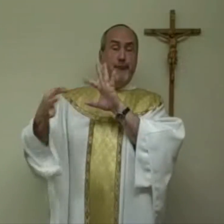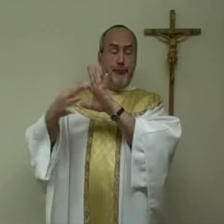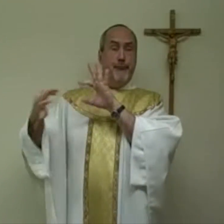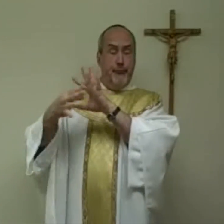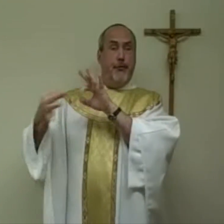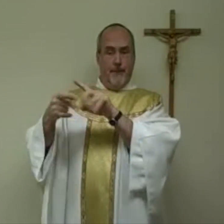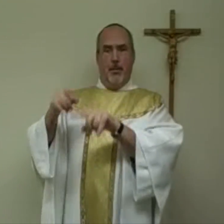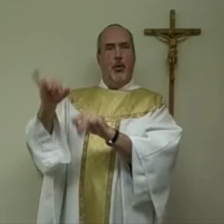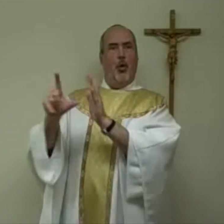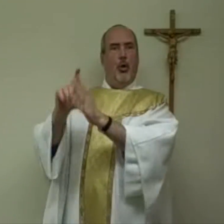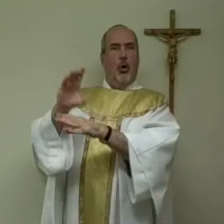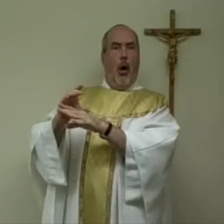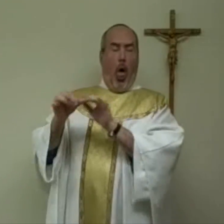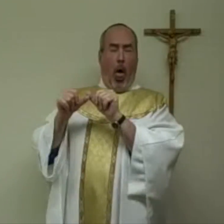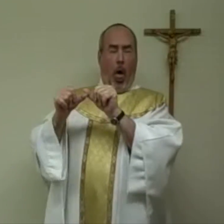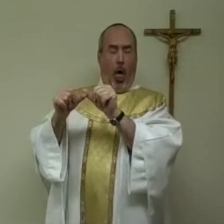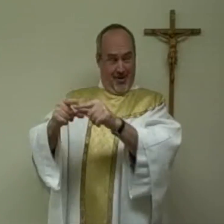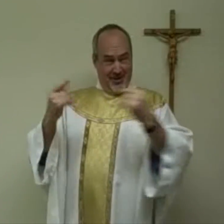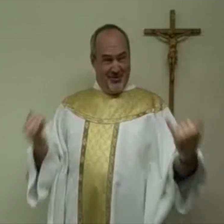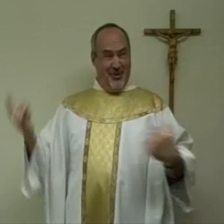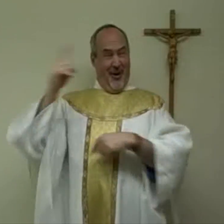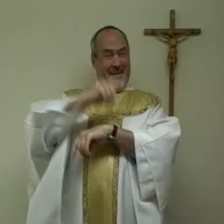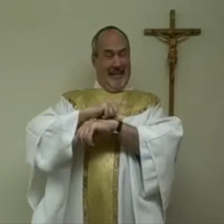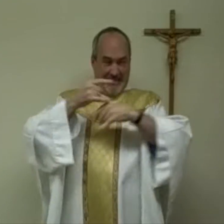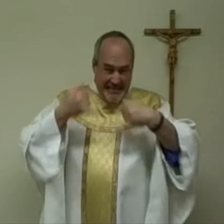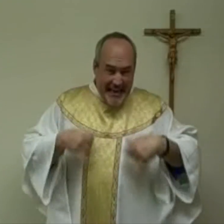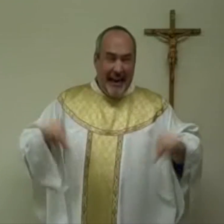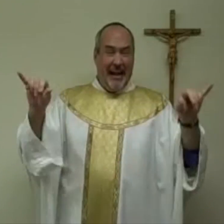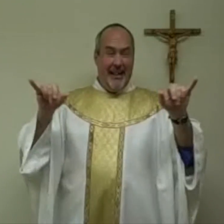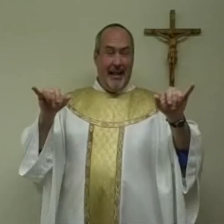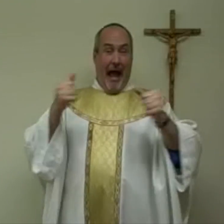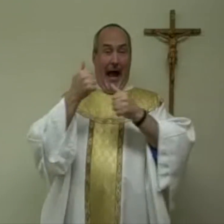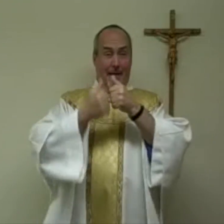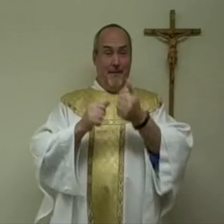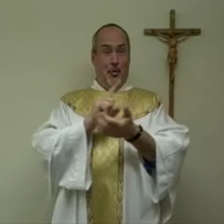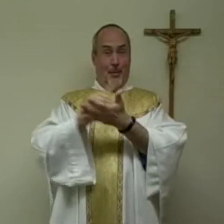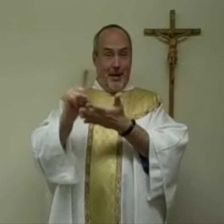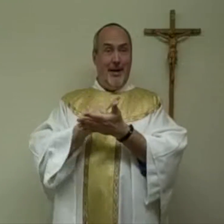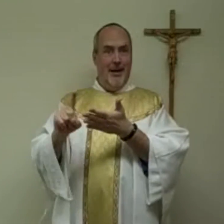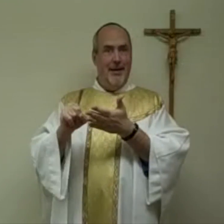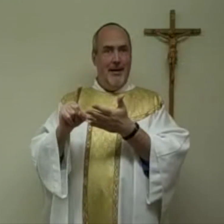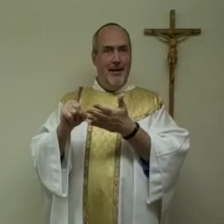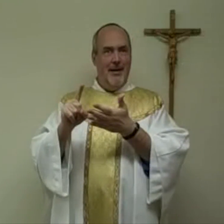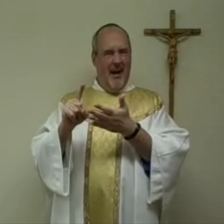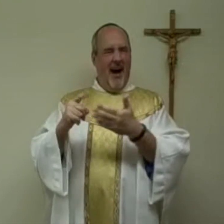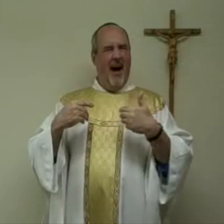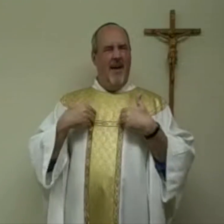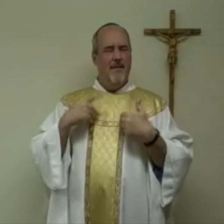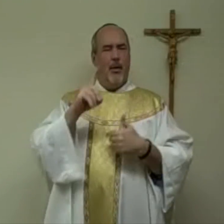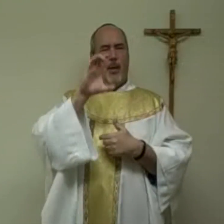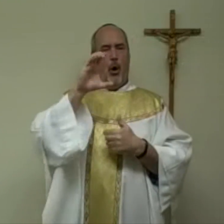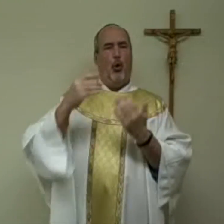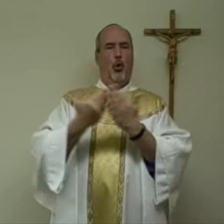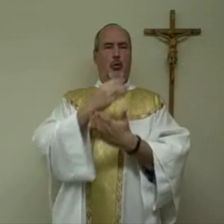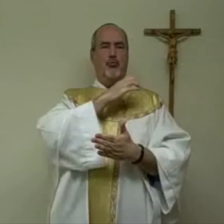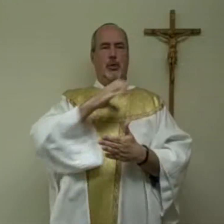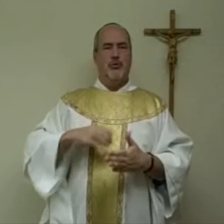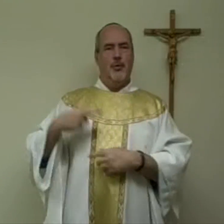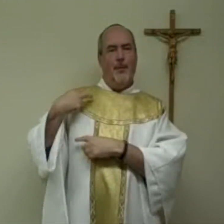as a result, we saw many people break off from his religion and start their own church and their own religion. And did you know that just